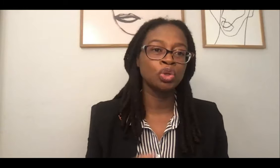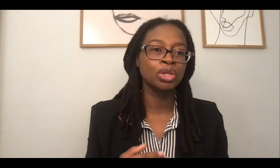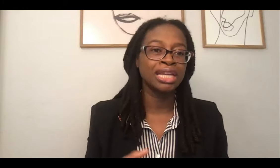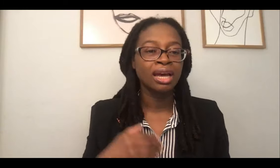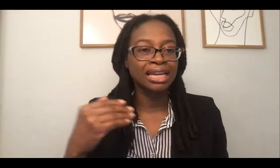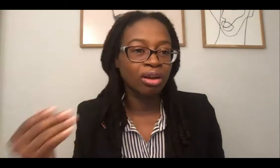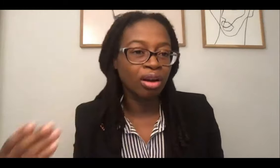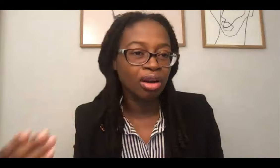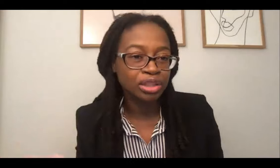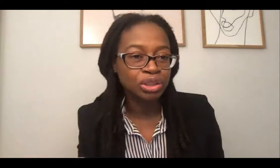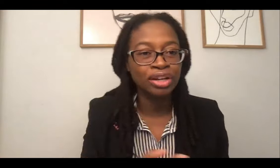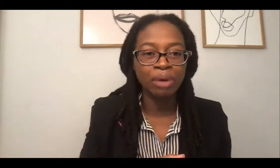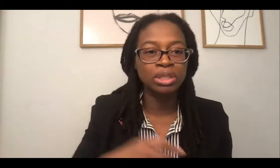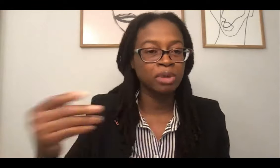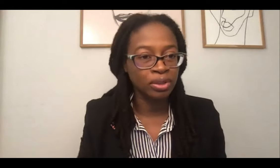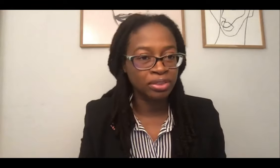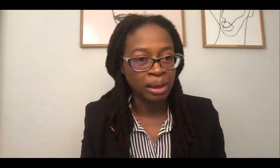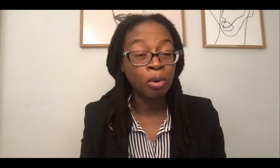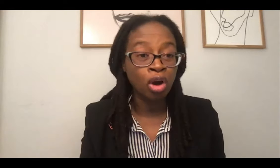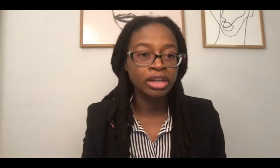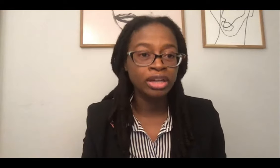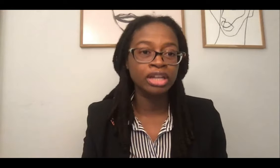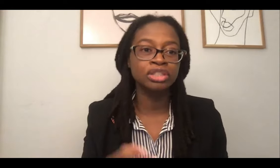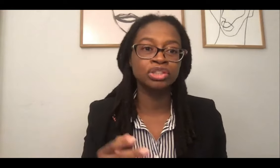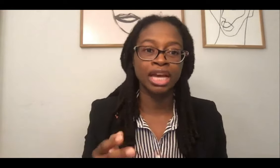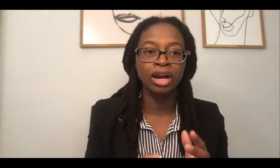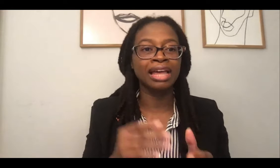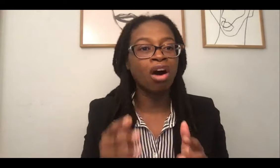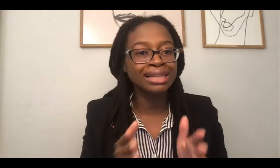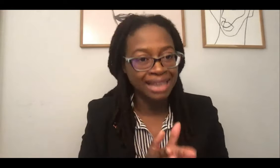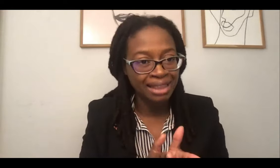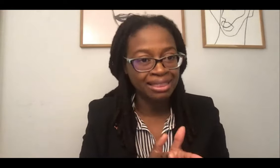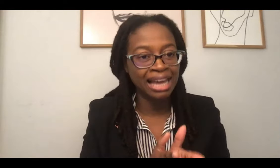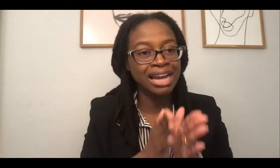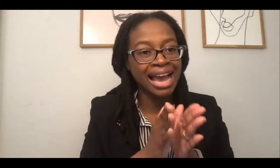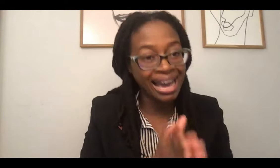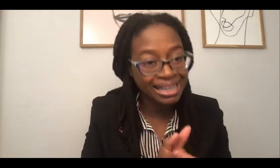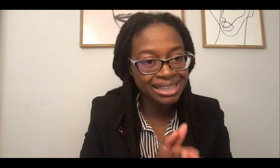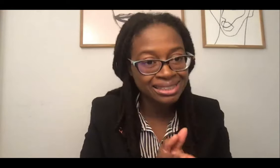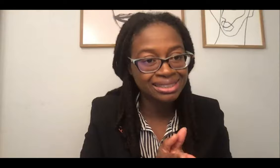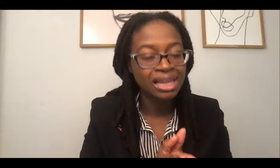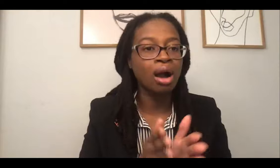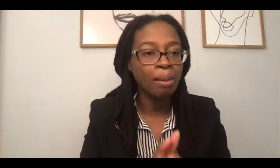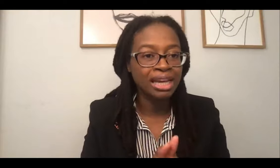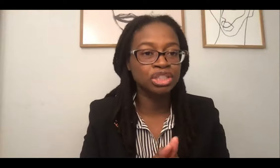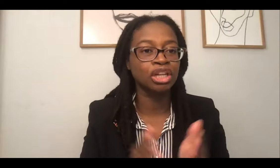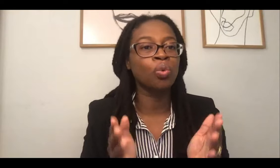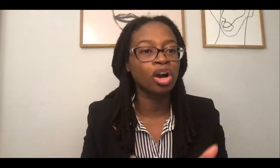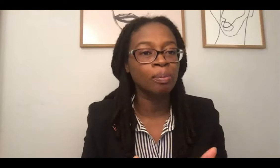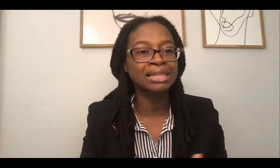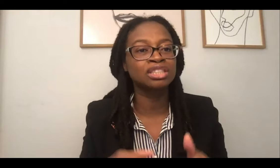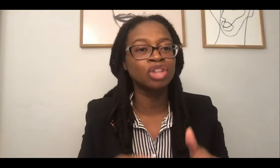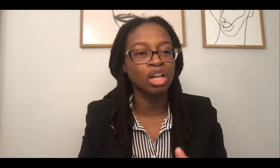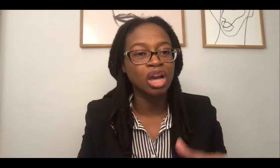an interlocutor that will speak with employers to ensure that they understand that access and accommodation in the workplace